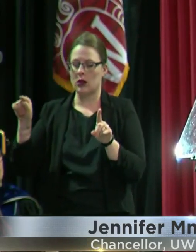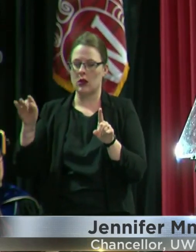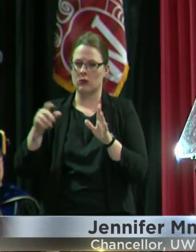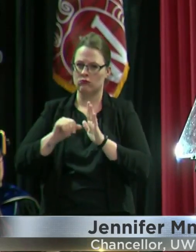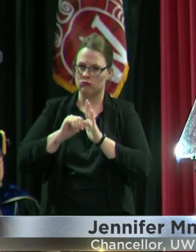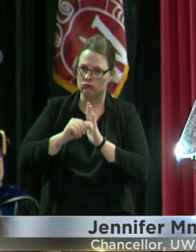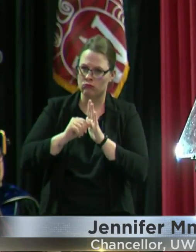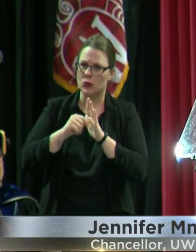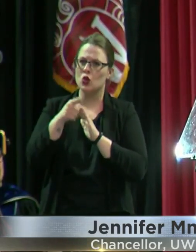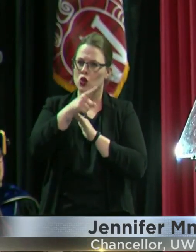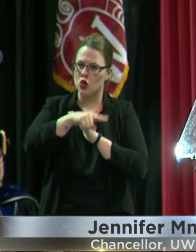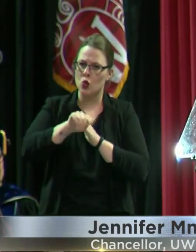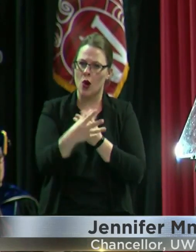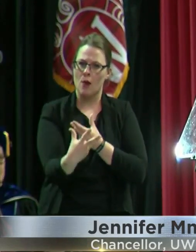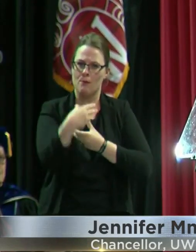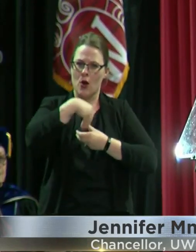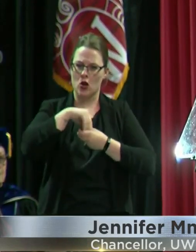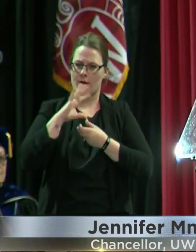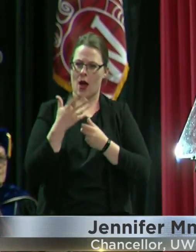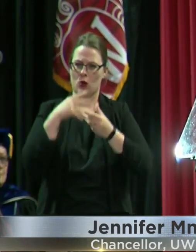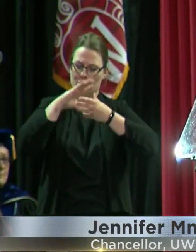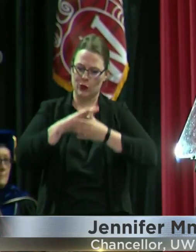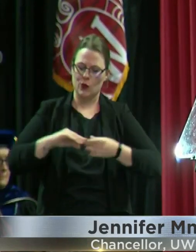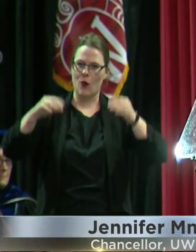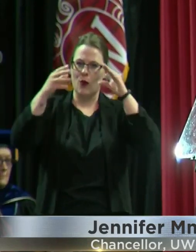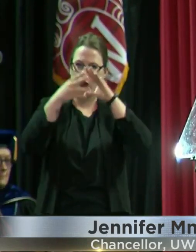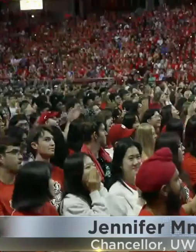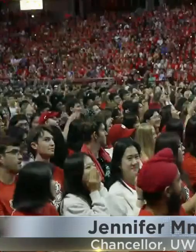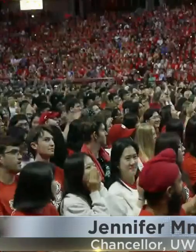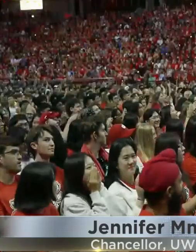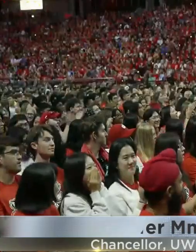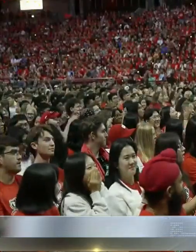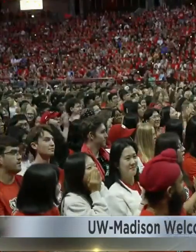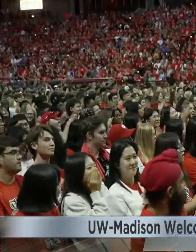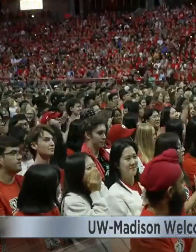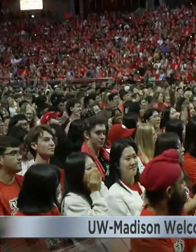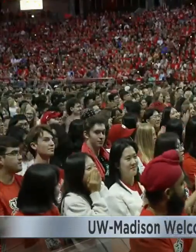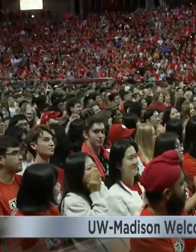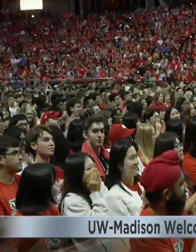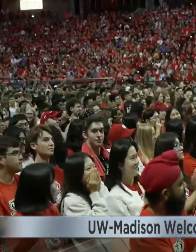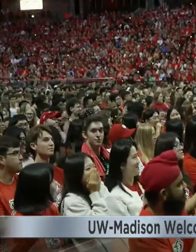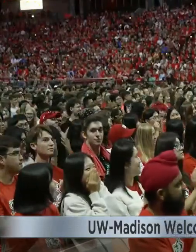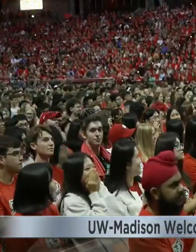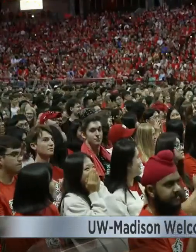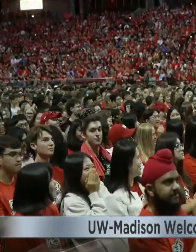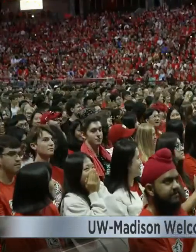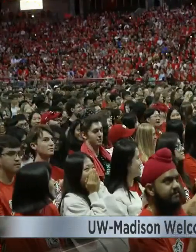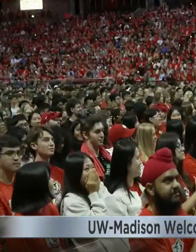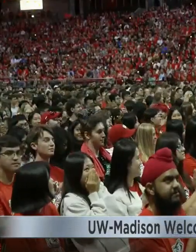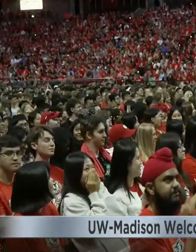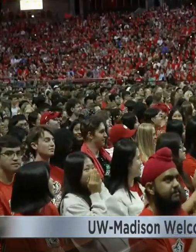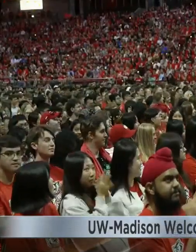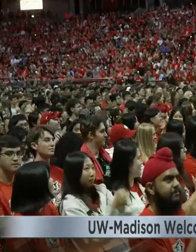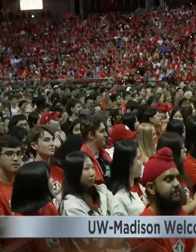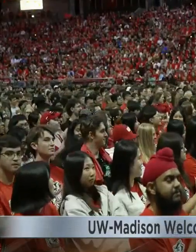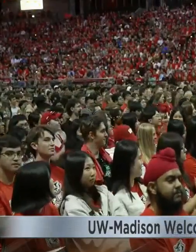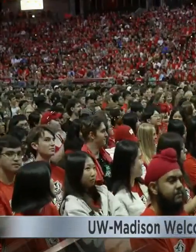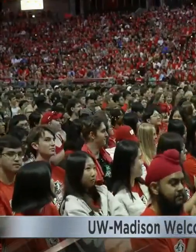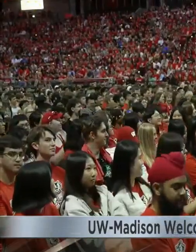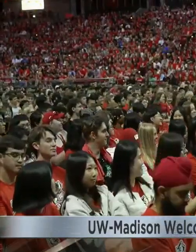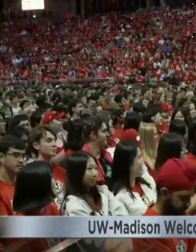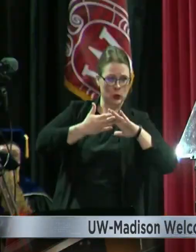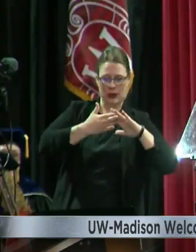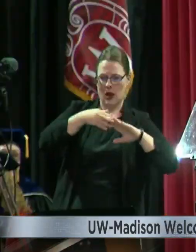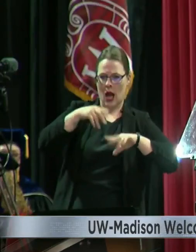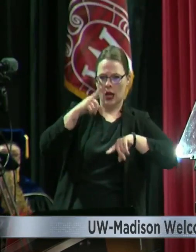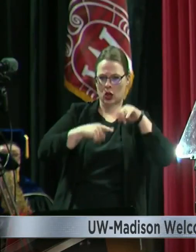create the tapestry that makes us who we are. Mnookin says this is one of the most competitive classes in the university's